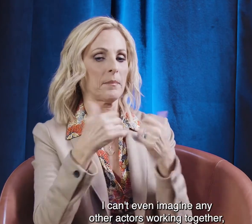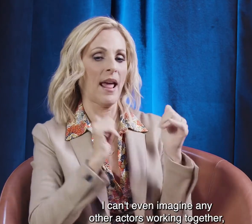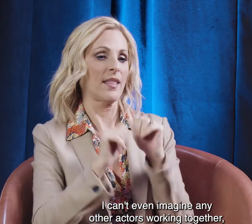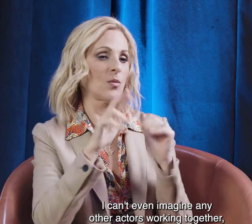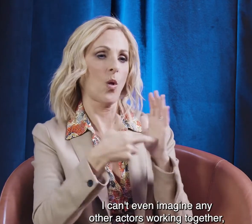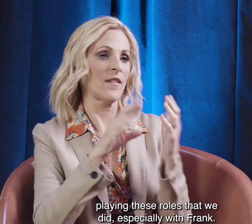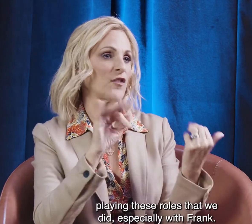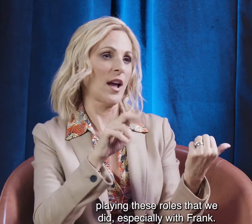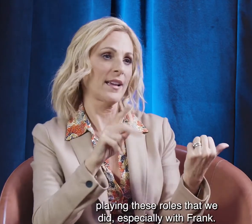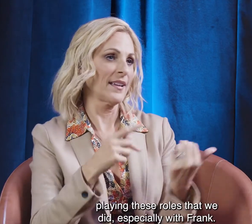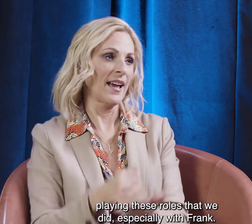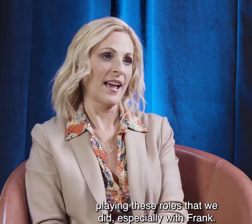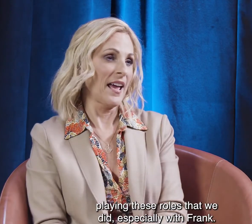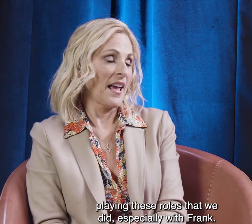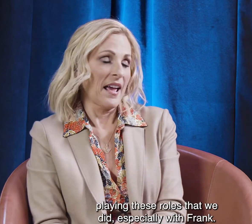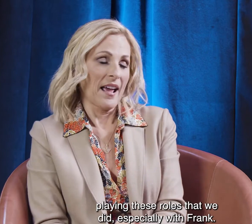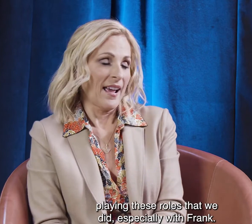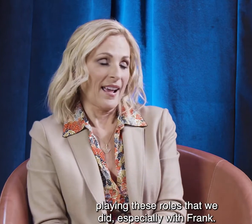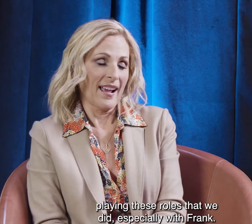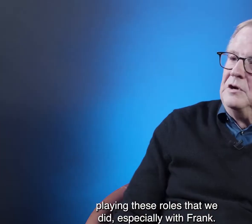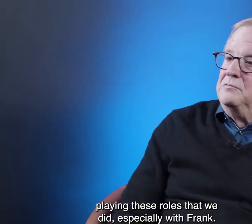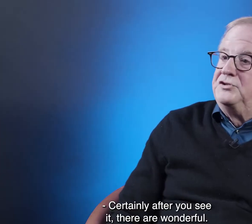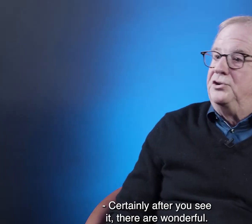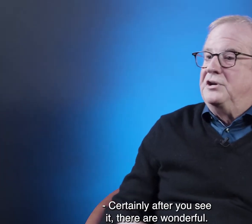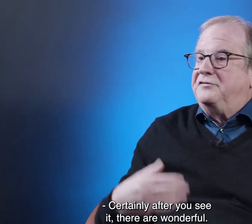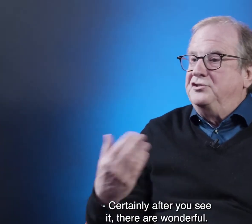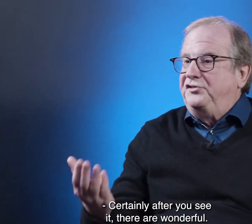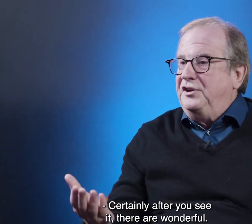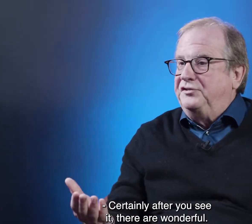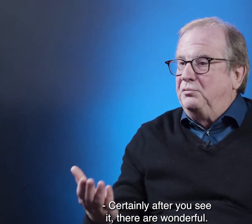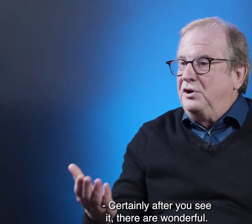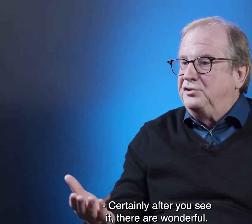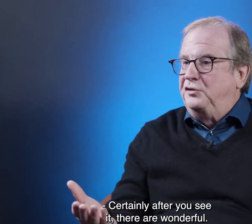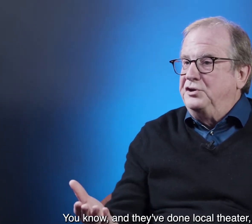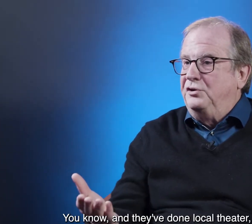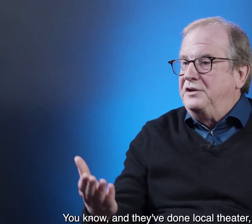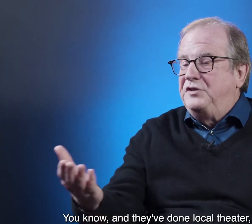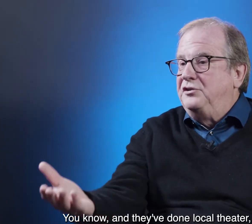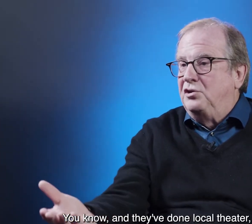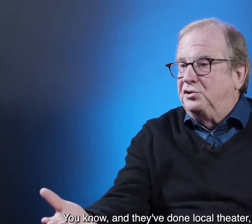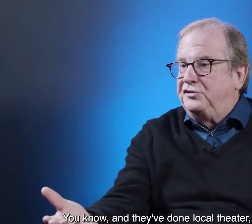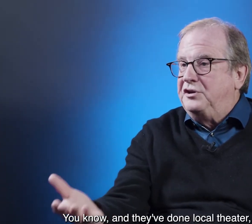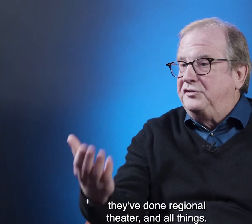actors working together playing these roles that we did, especially with Frank. Certainly after you see it, they're wonderful, you know, and they've done local theater, they've